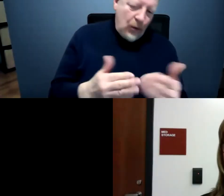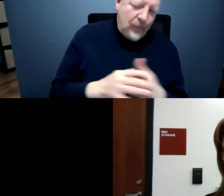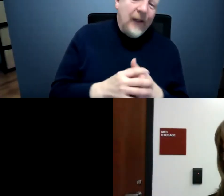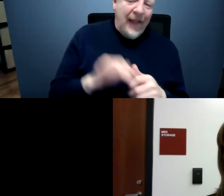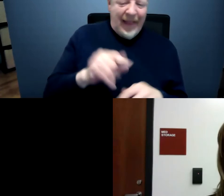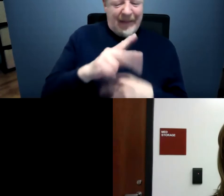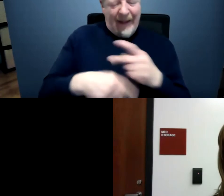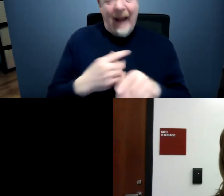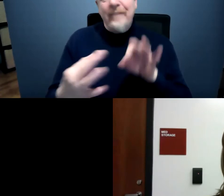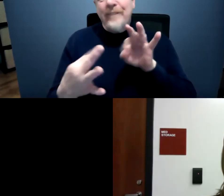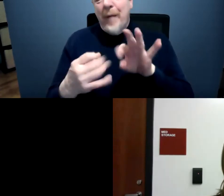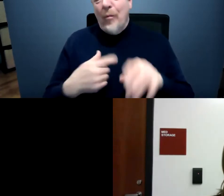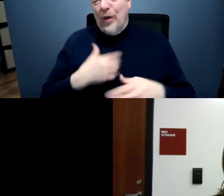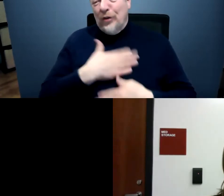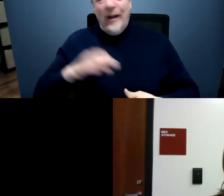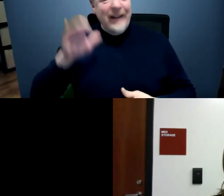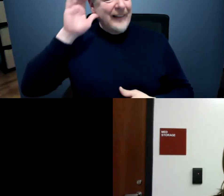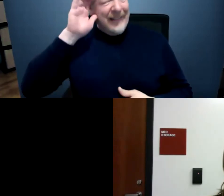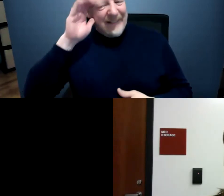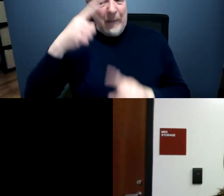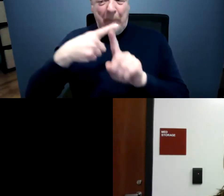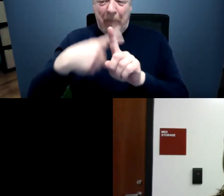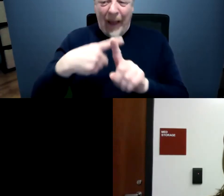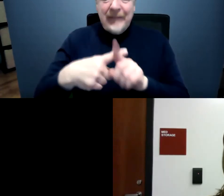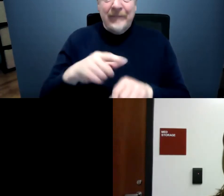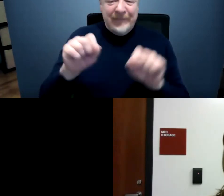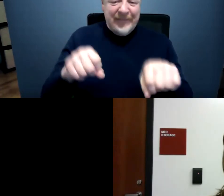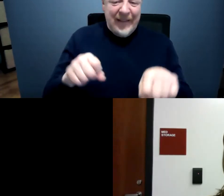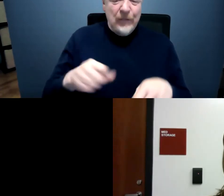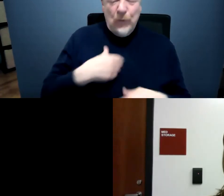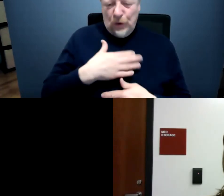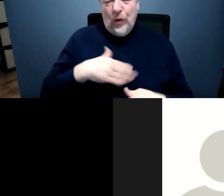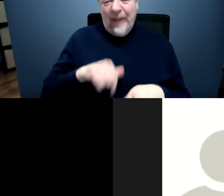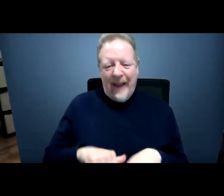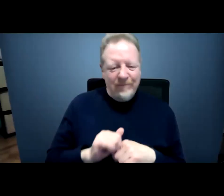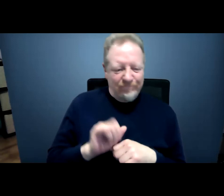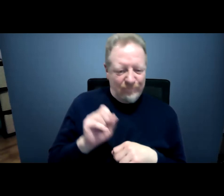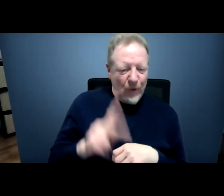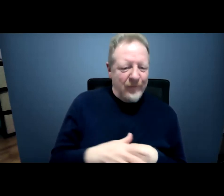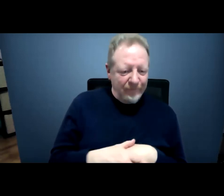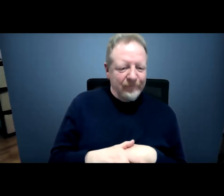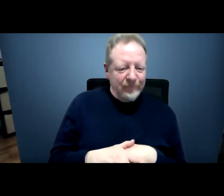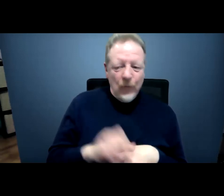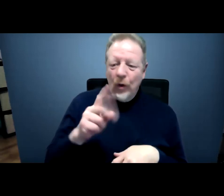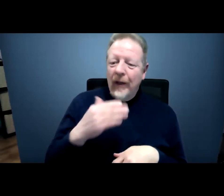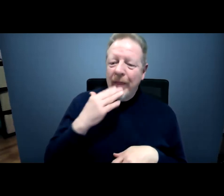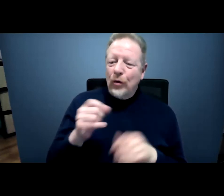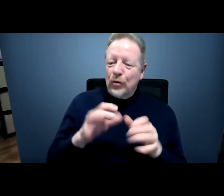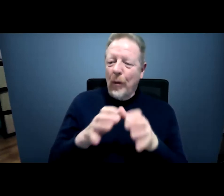really enjoy having in this committee. All right. Thank you so much, everyone. And I'll